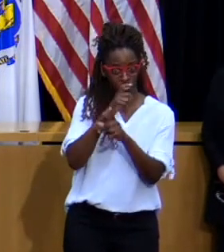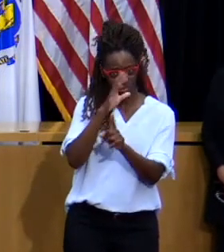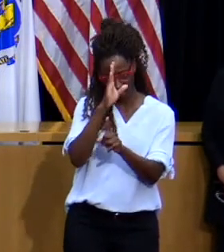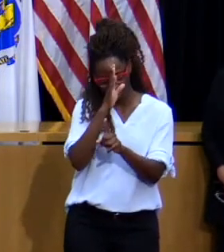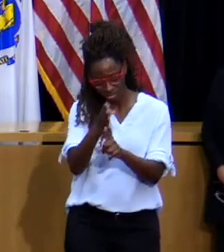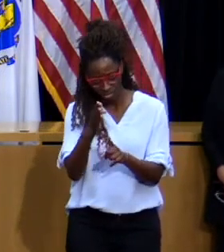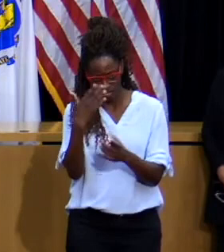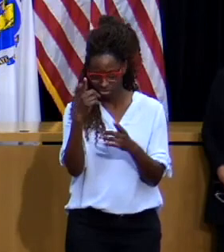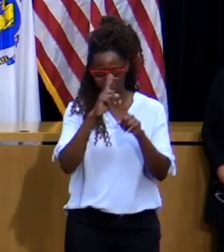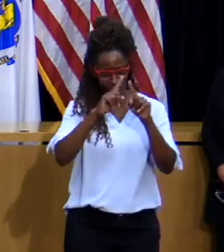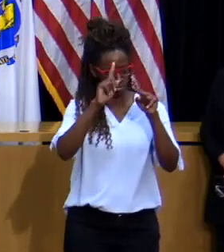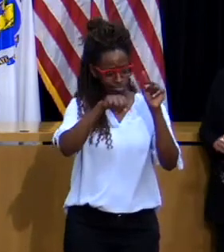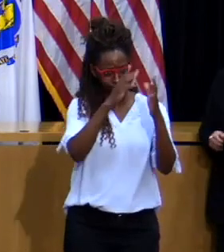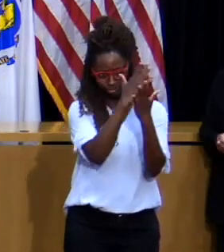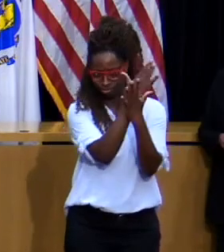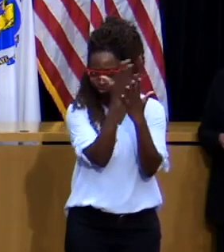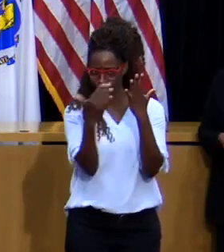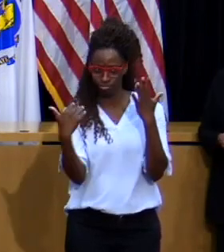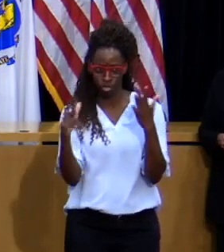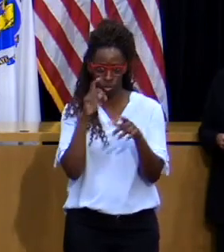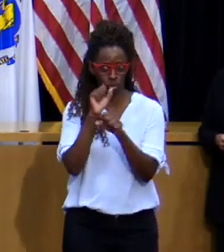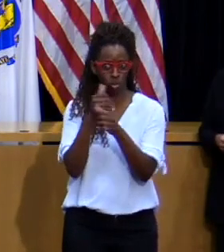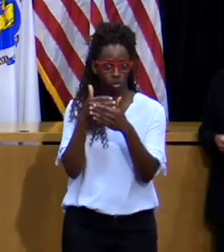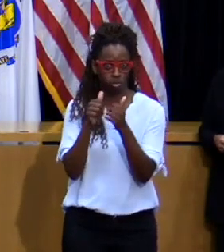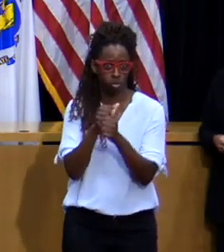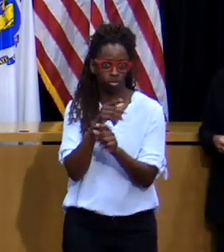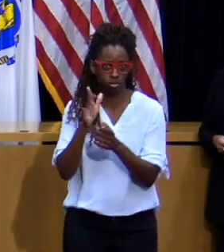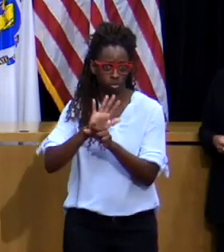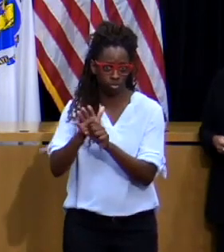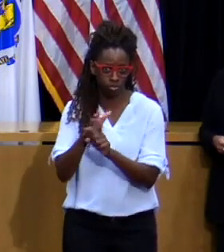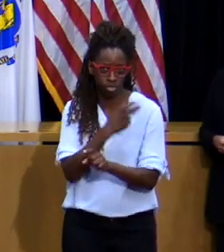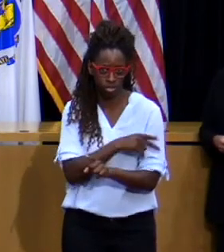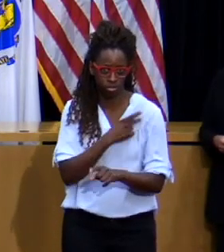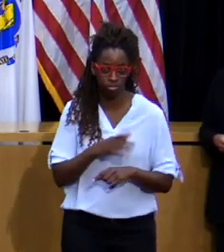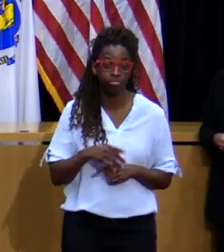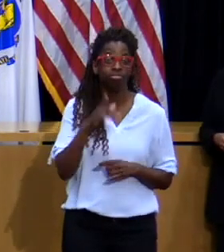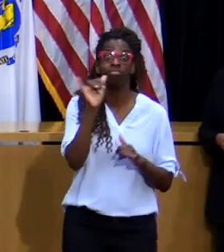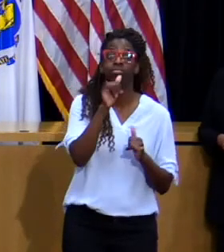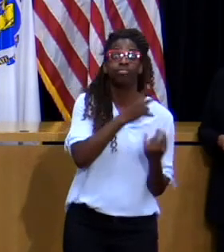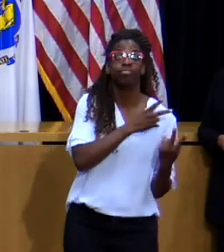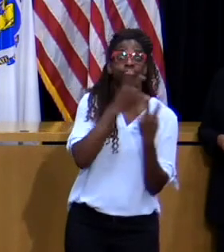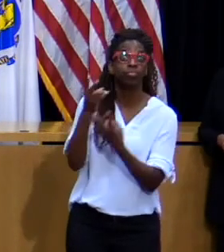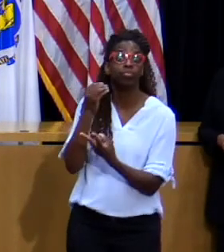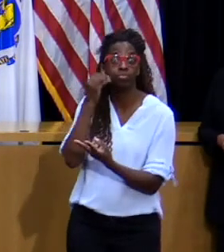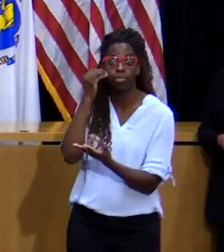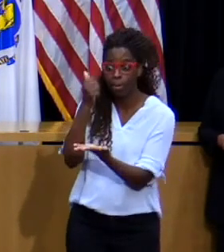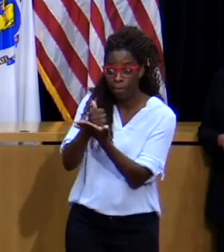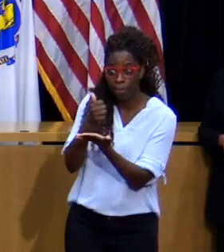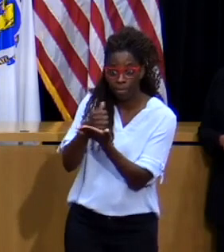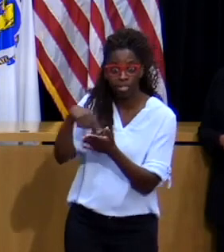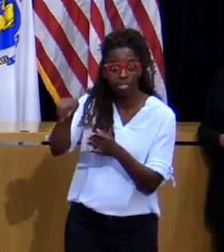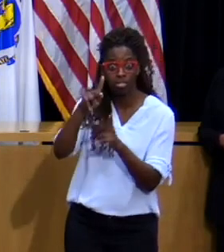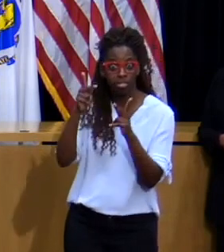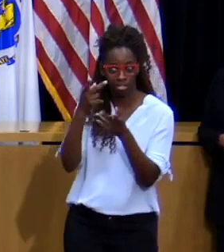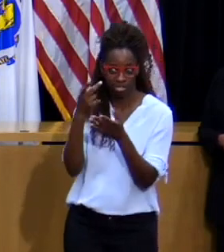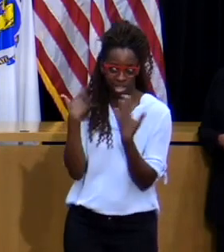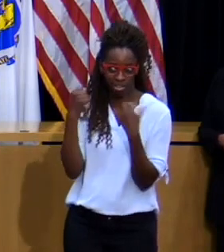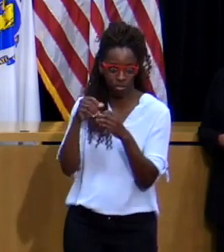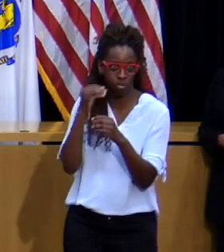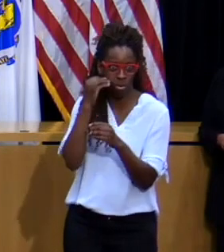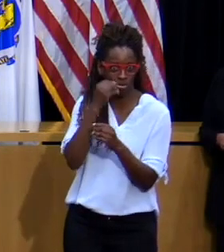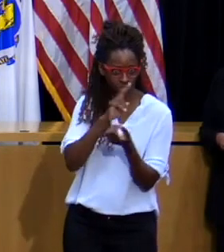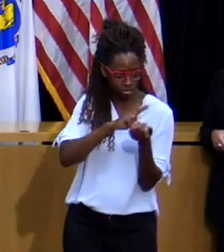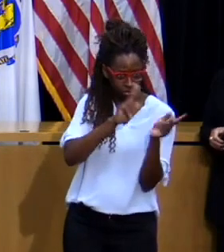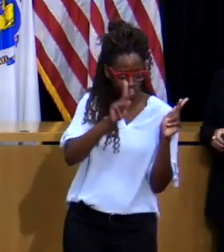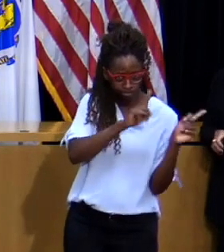equity lens. When you think about home health workers, very much disproportionate individuals of color, right?